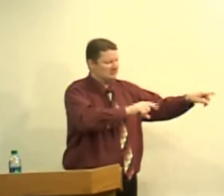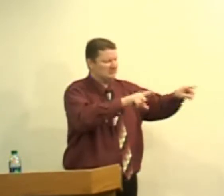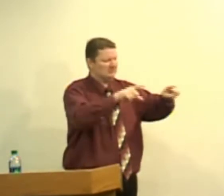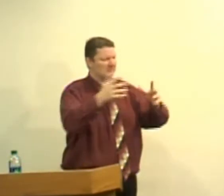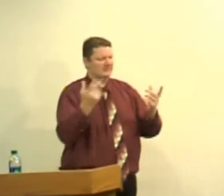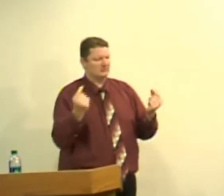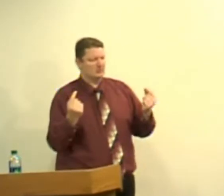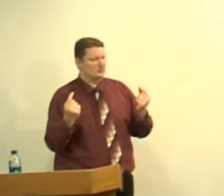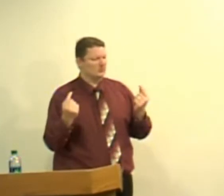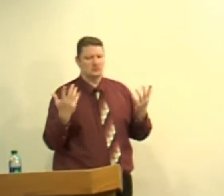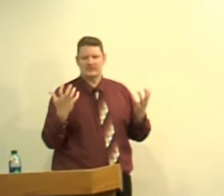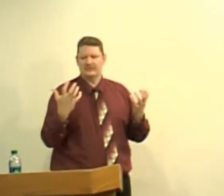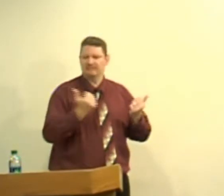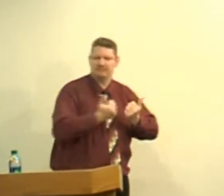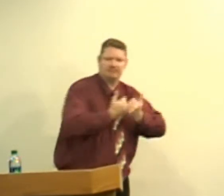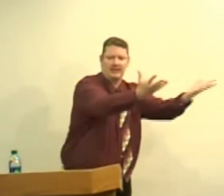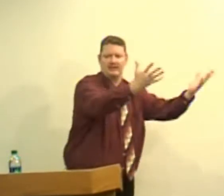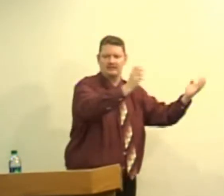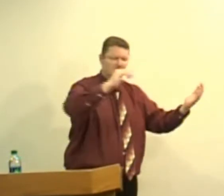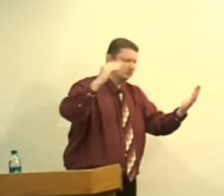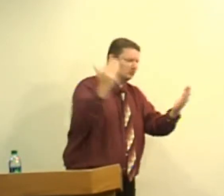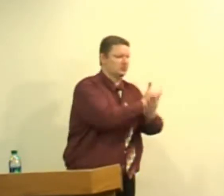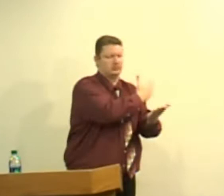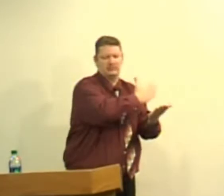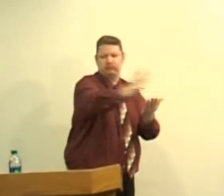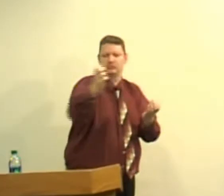when they would look about the cities, and think about what they were going to do,